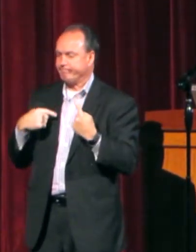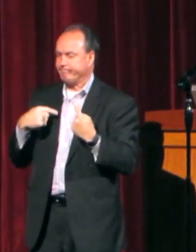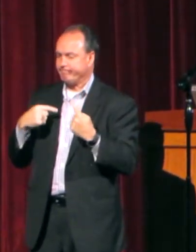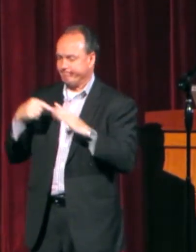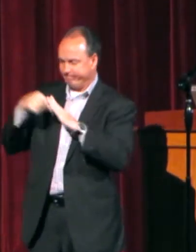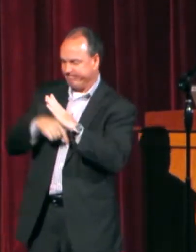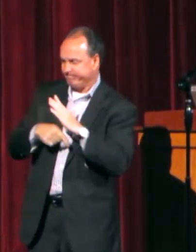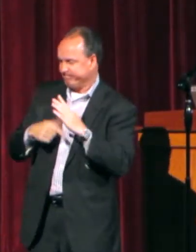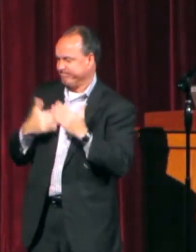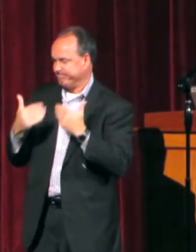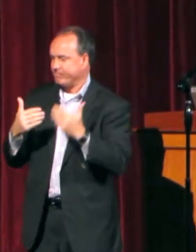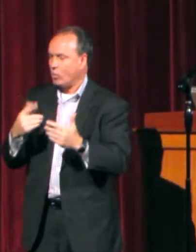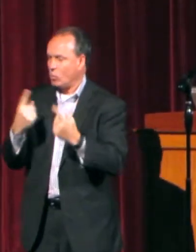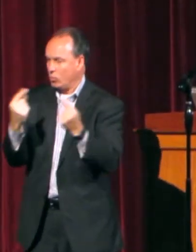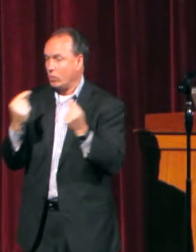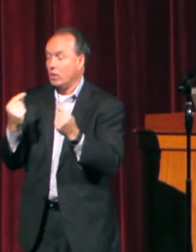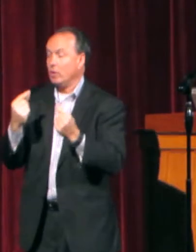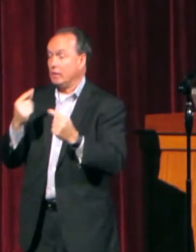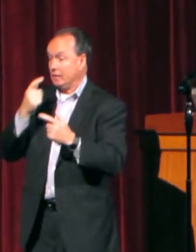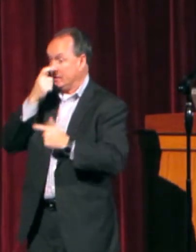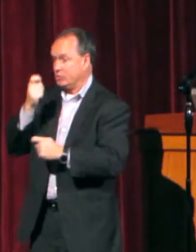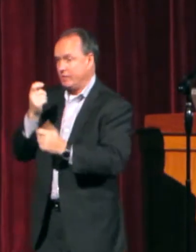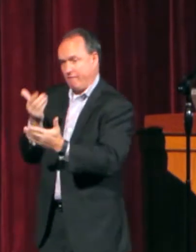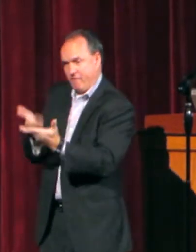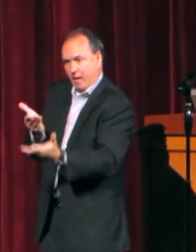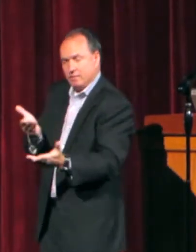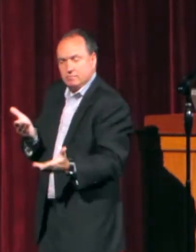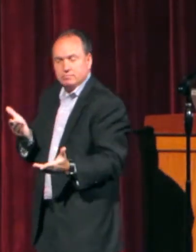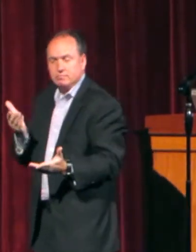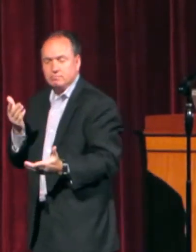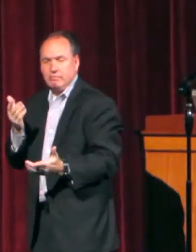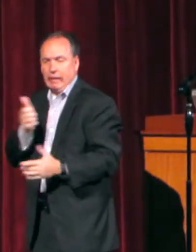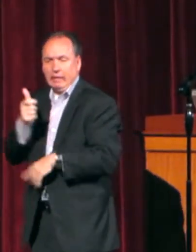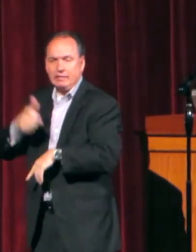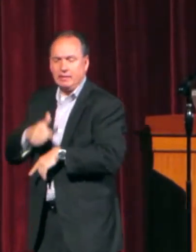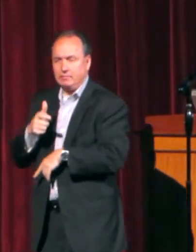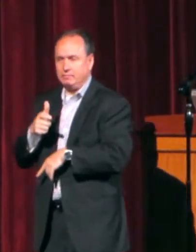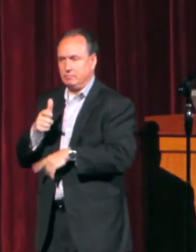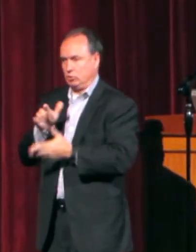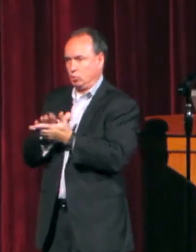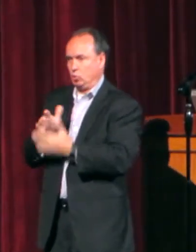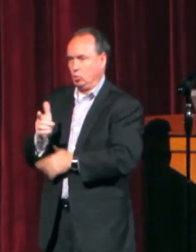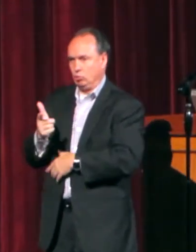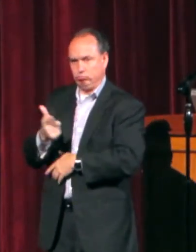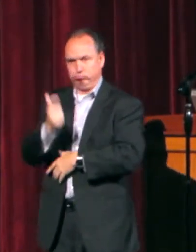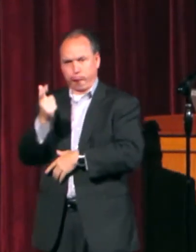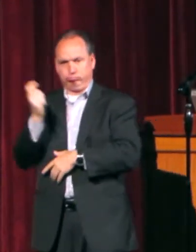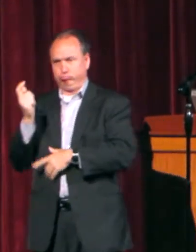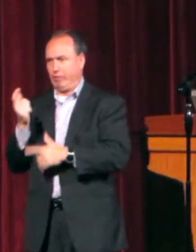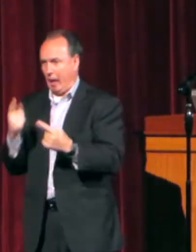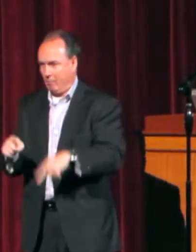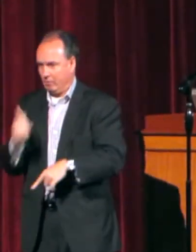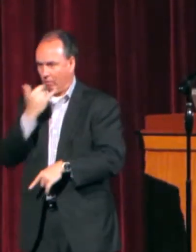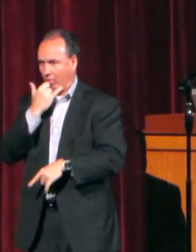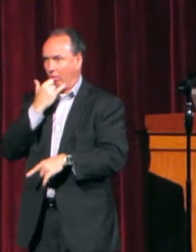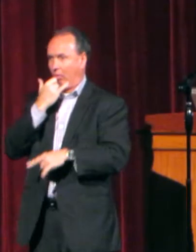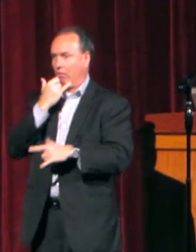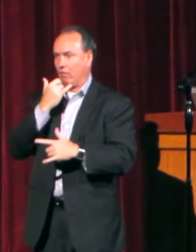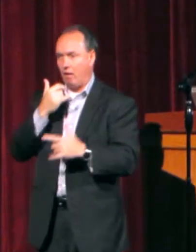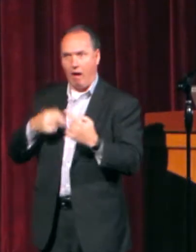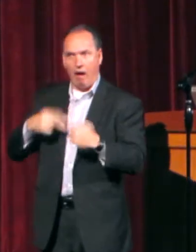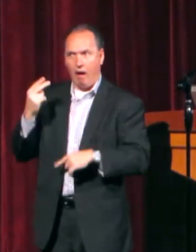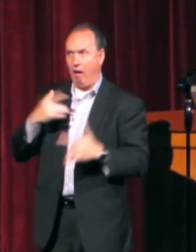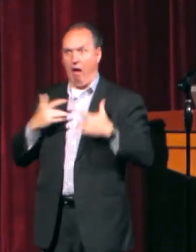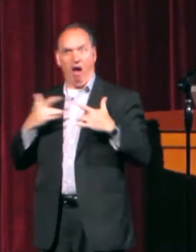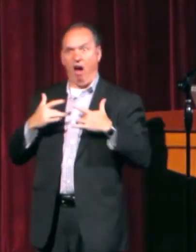One of the interesting facts is that, anytime there's a school shooting, there is, a high level of interest